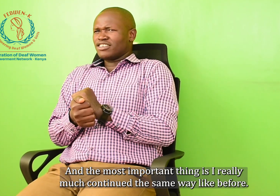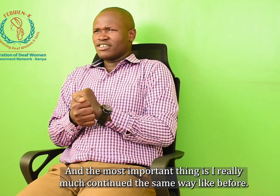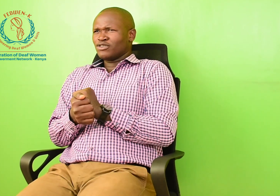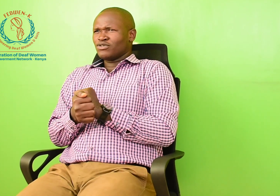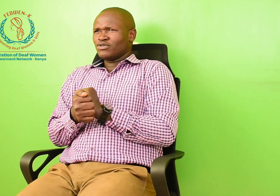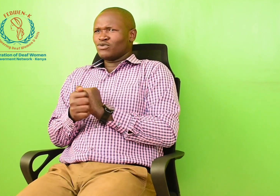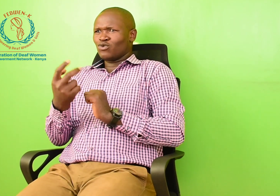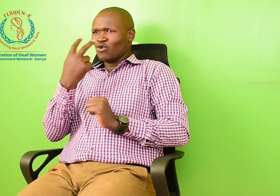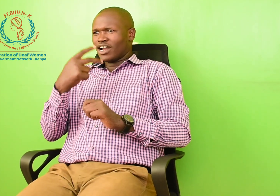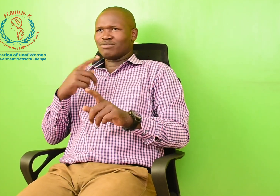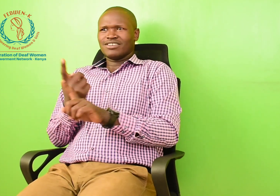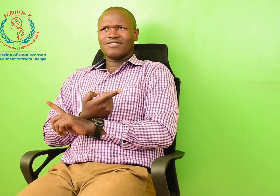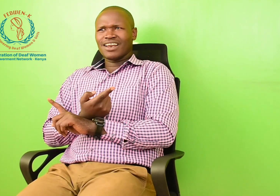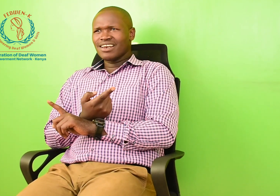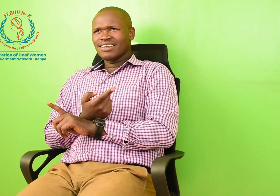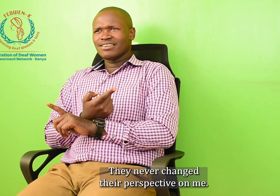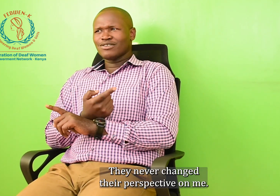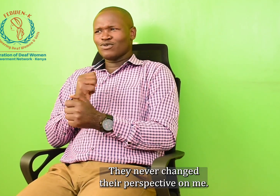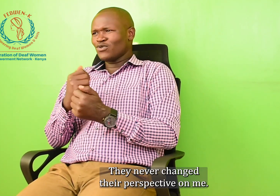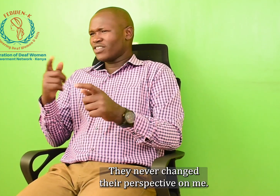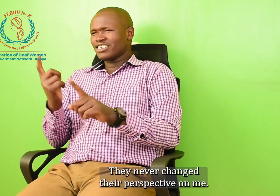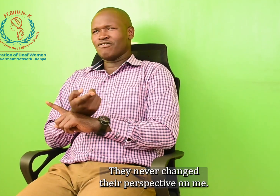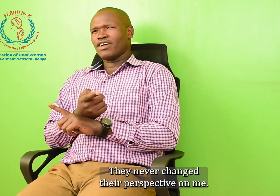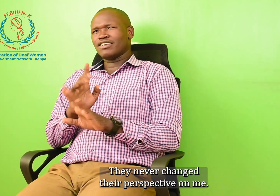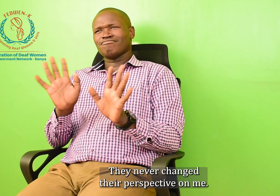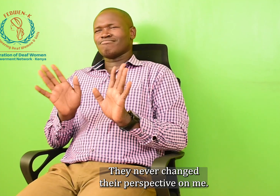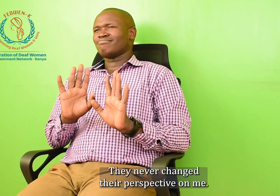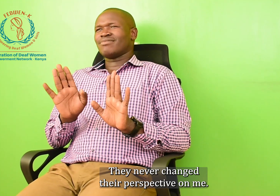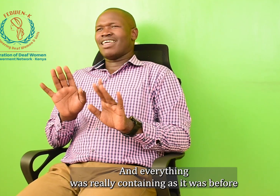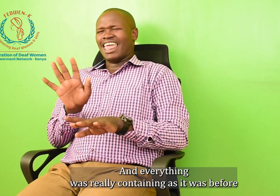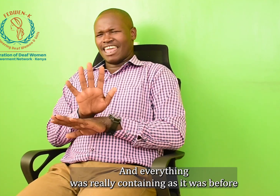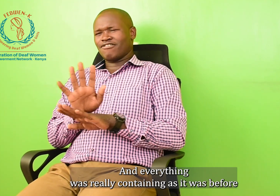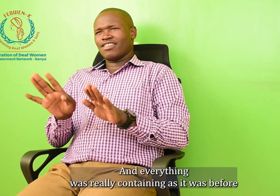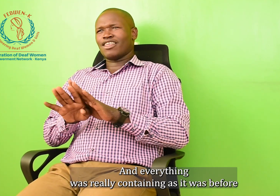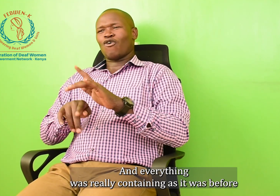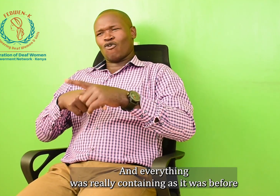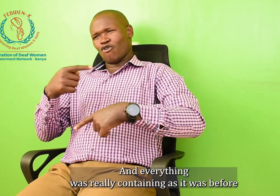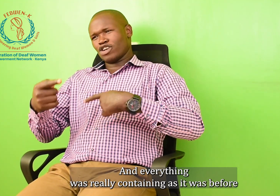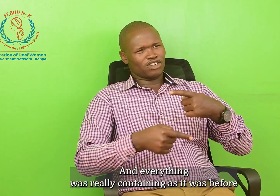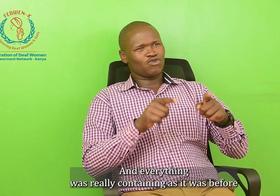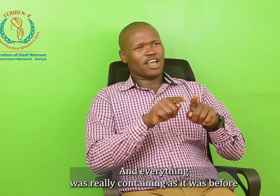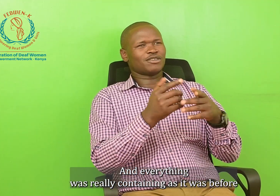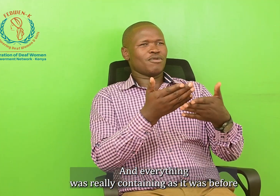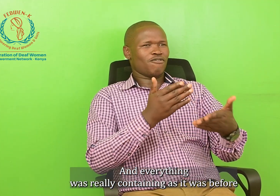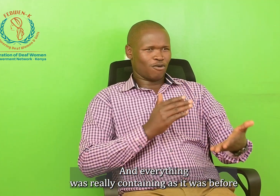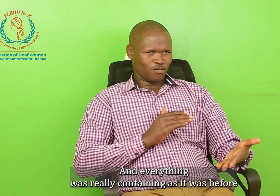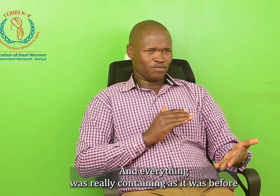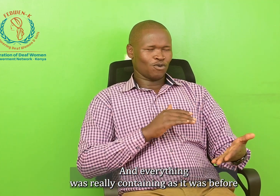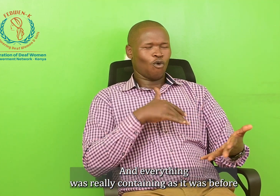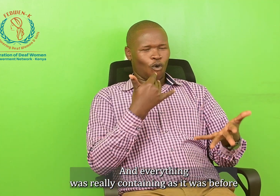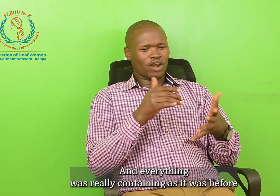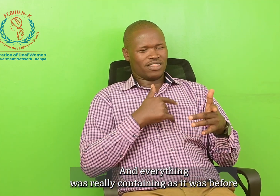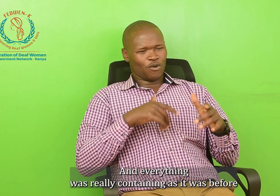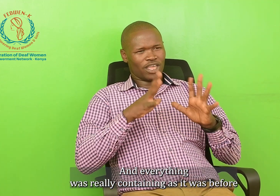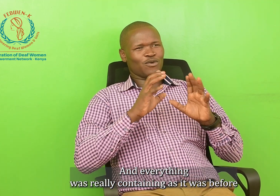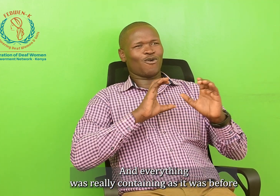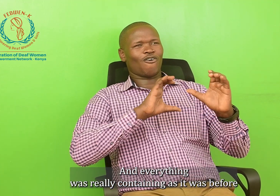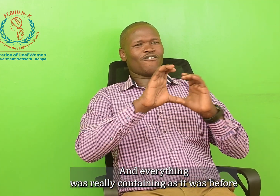They never changed. They never changed their perspective on me, and everything was really continuing as it